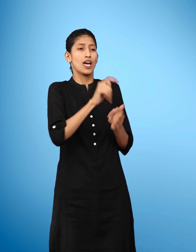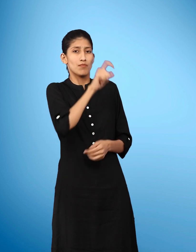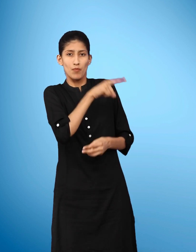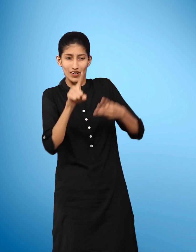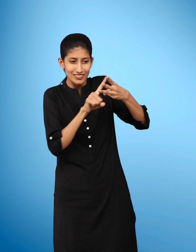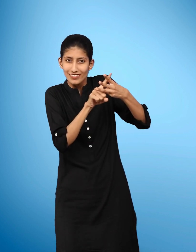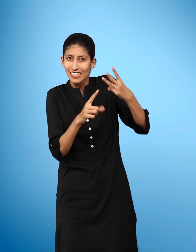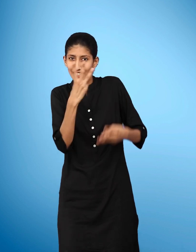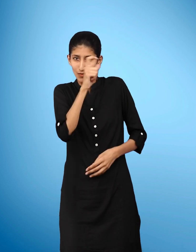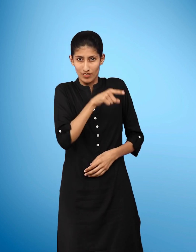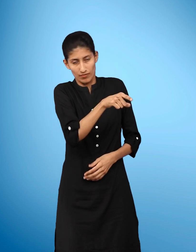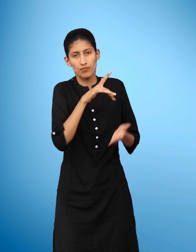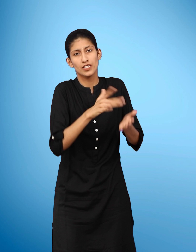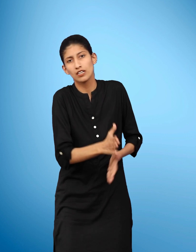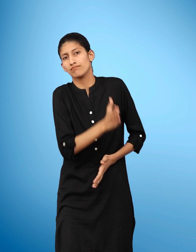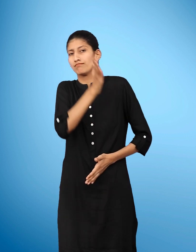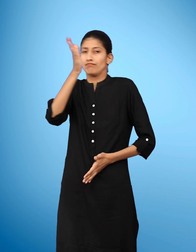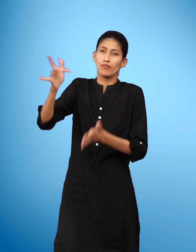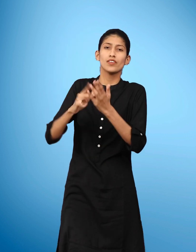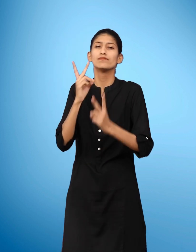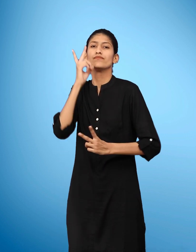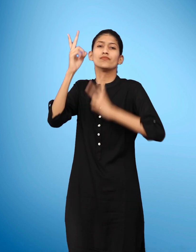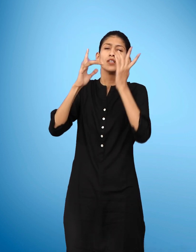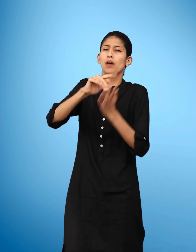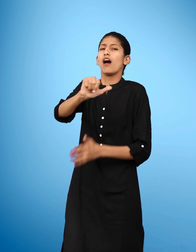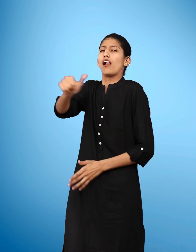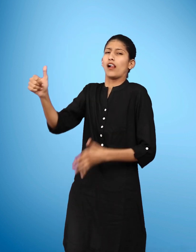Each of these pilgrims left an account of his journey.